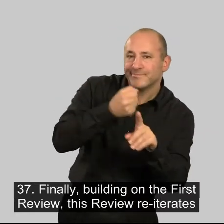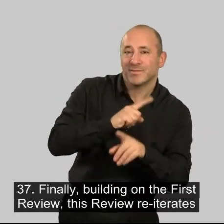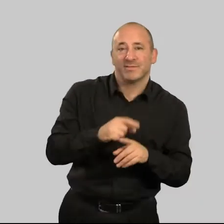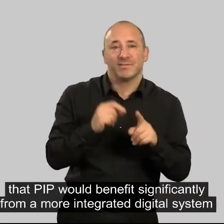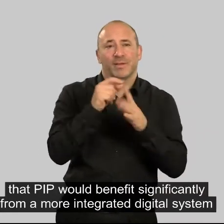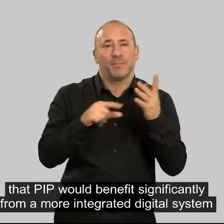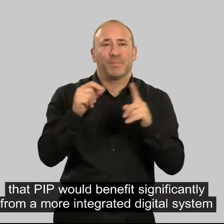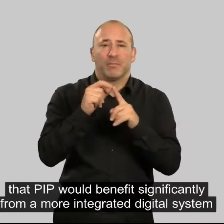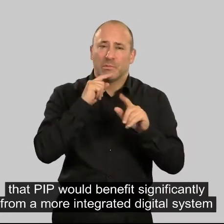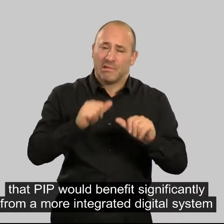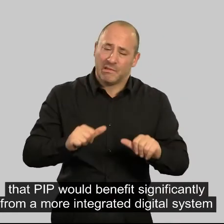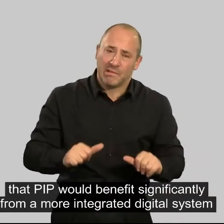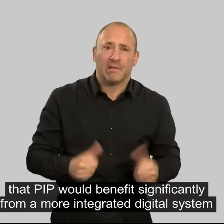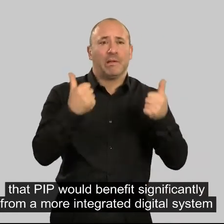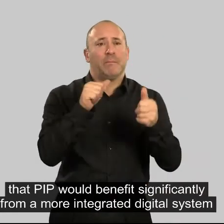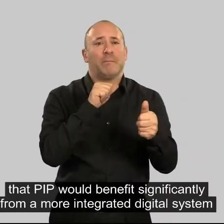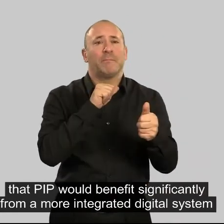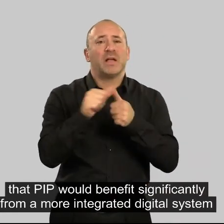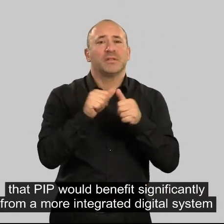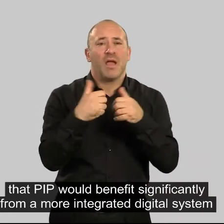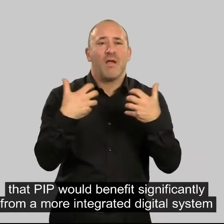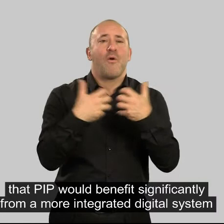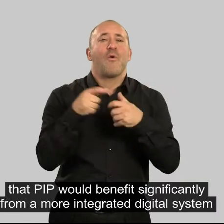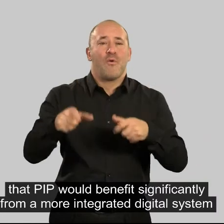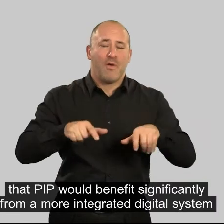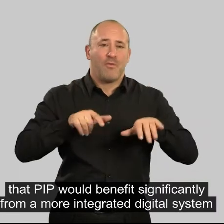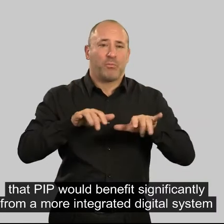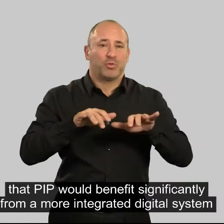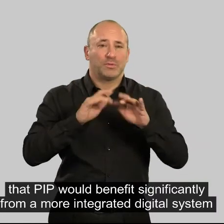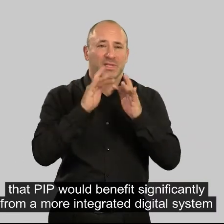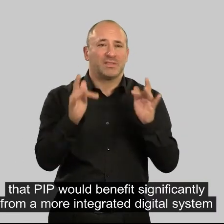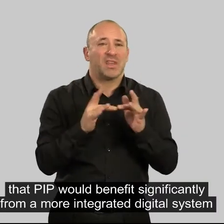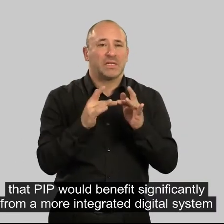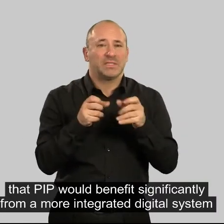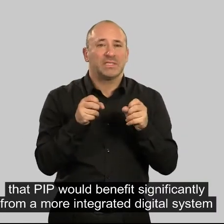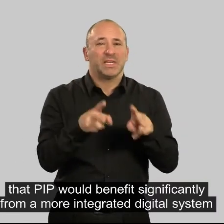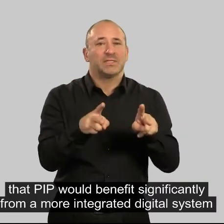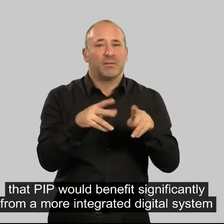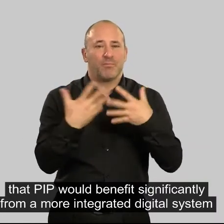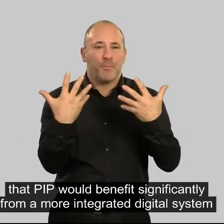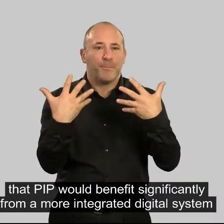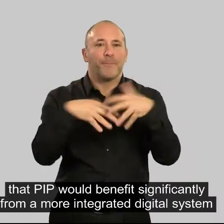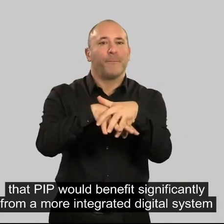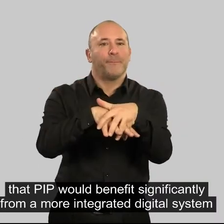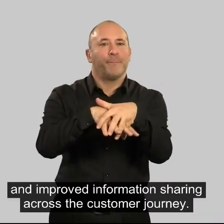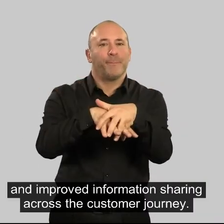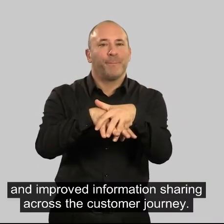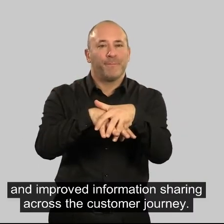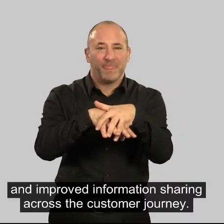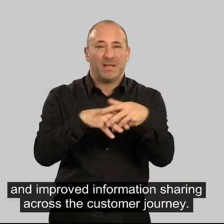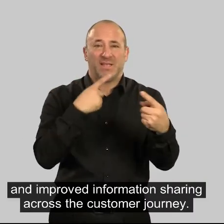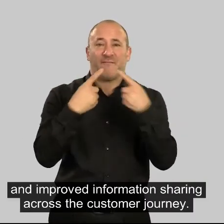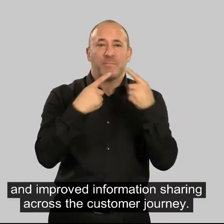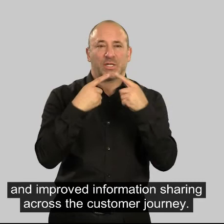would benefit significantly from a more integrated digital system and improved